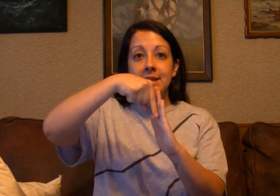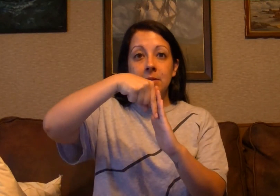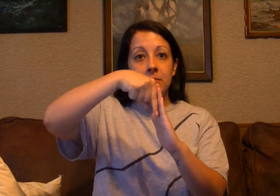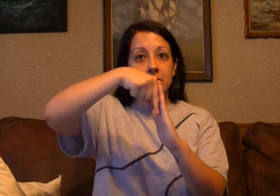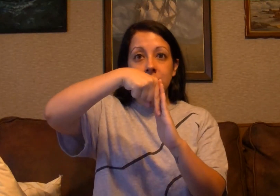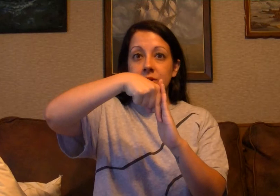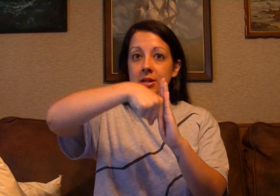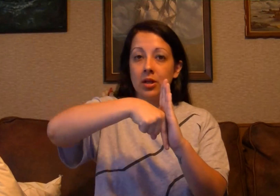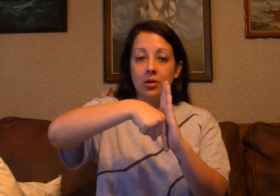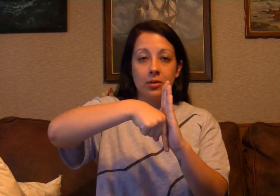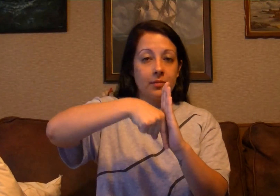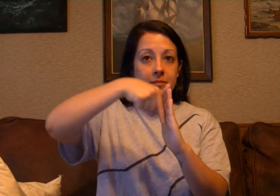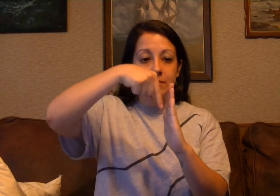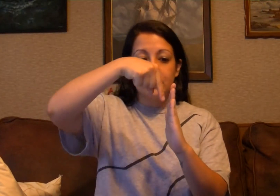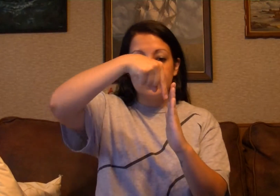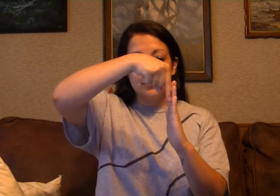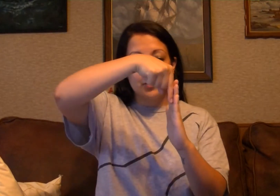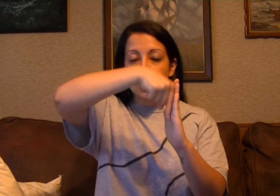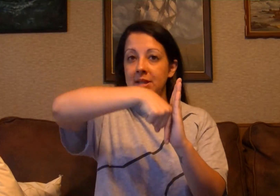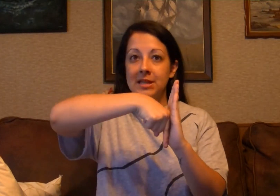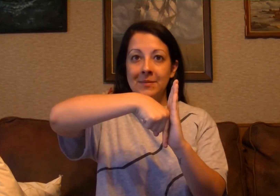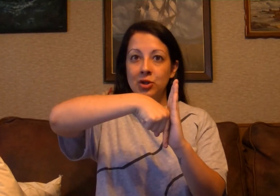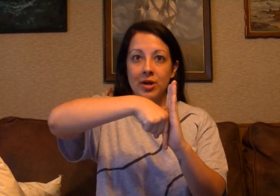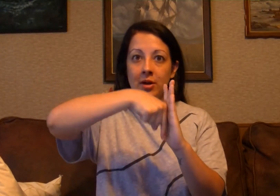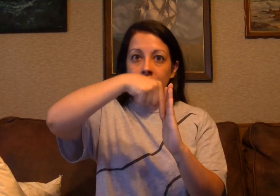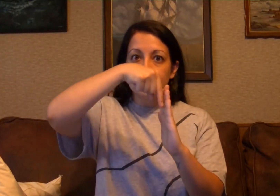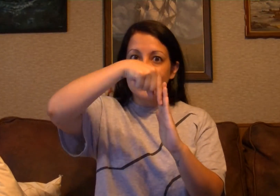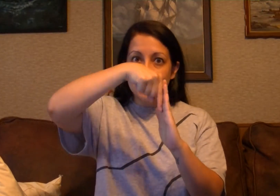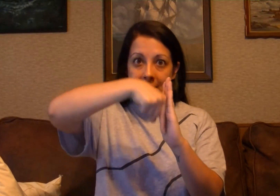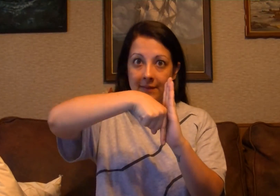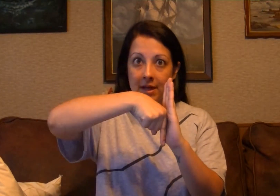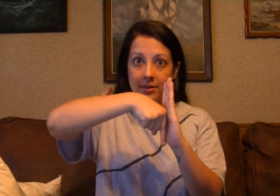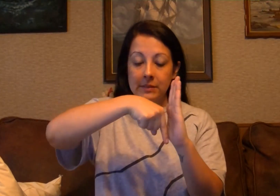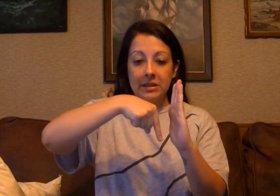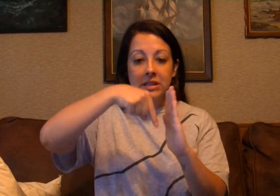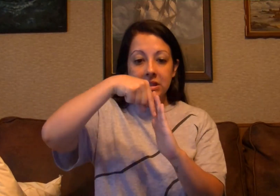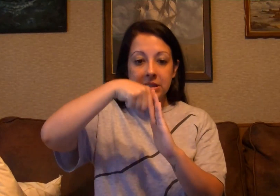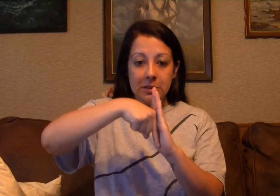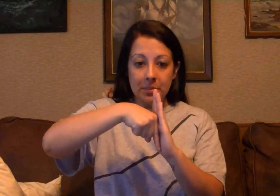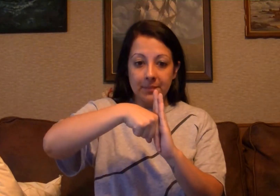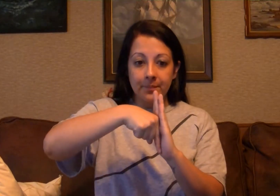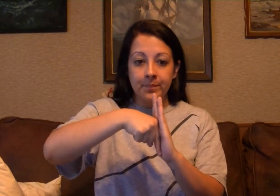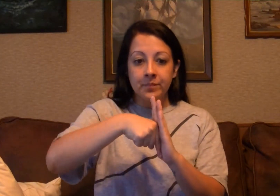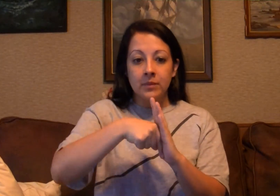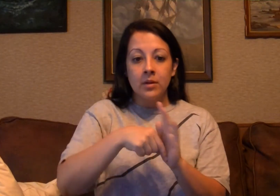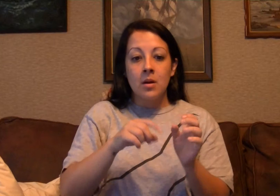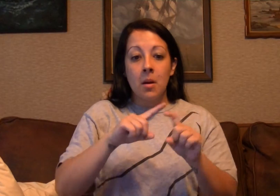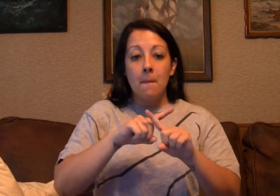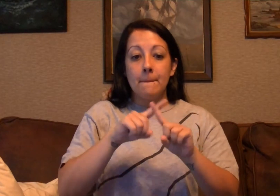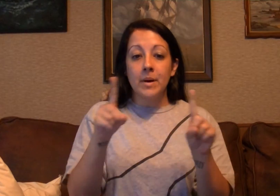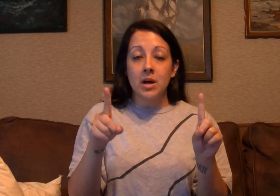Deep is just like you're trying to demonstrate on your left hand that something is deep.